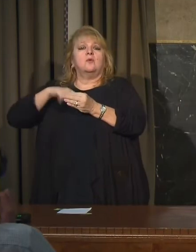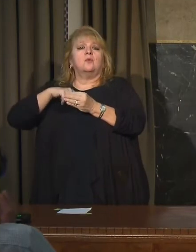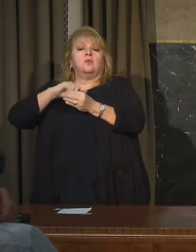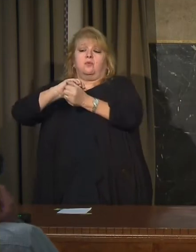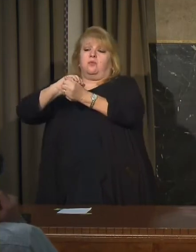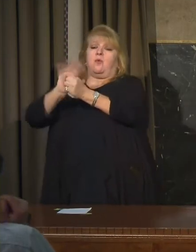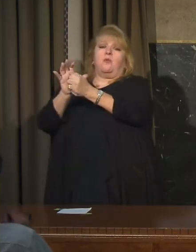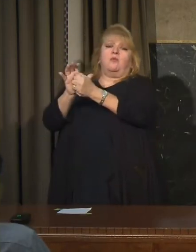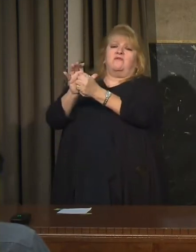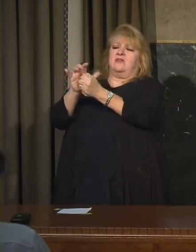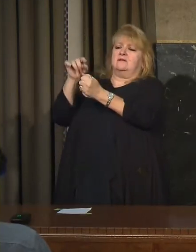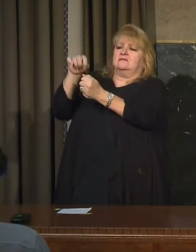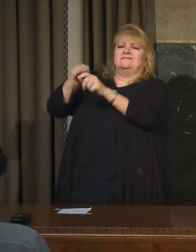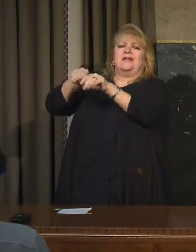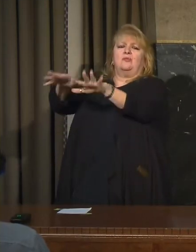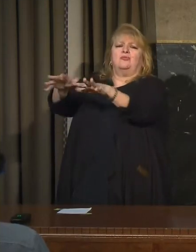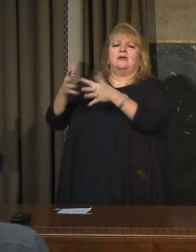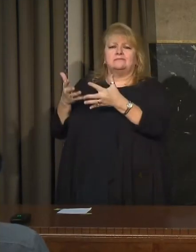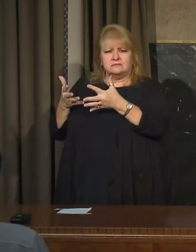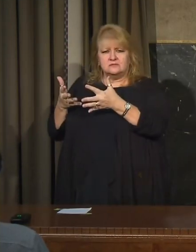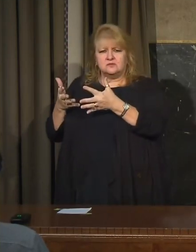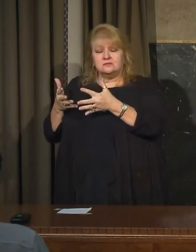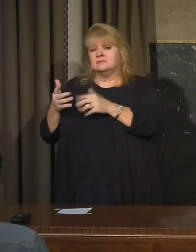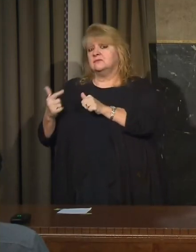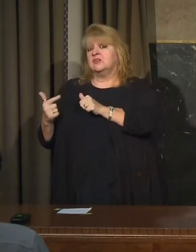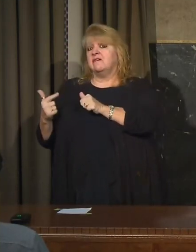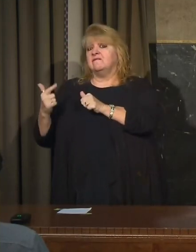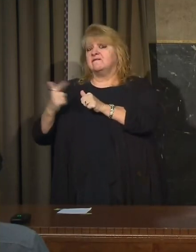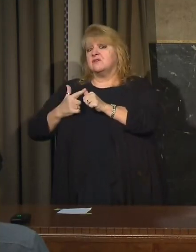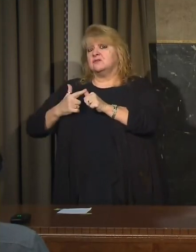here. And, you know, I'll preface it by saying,